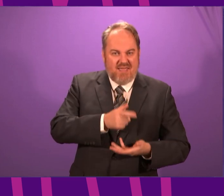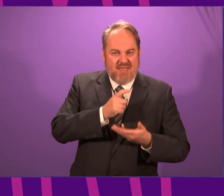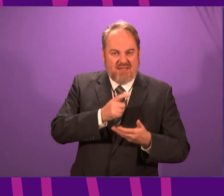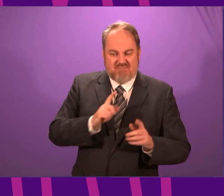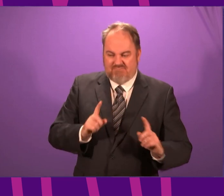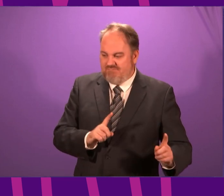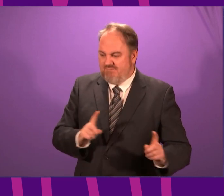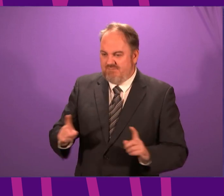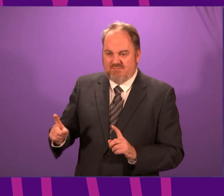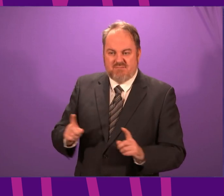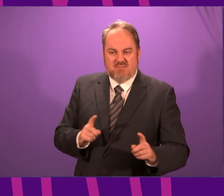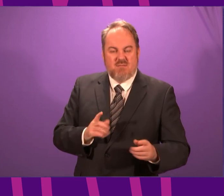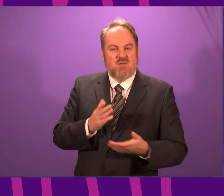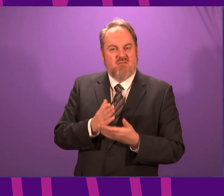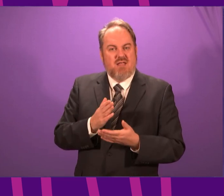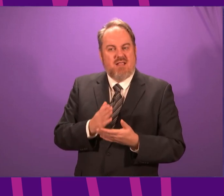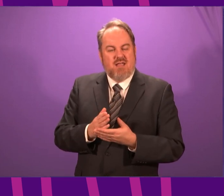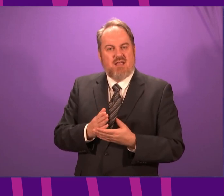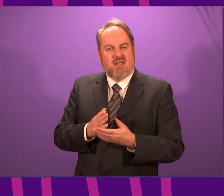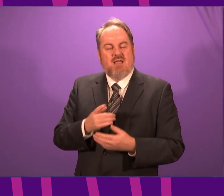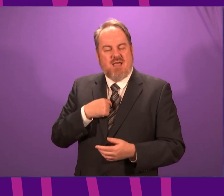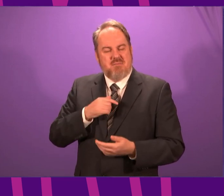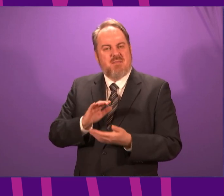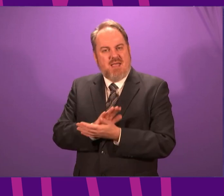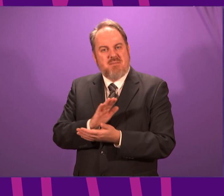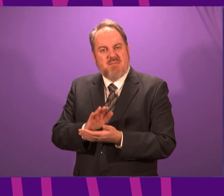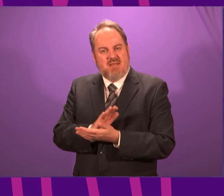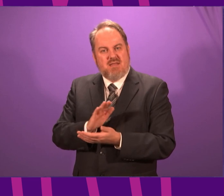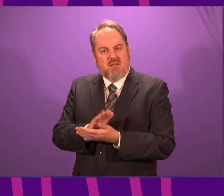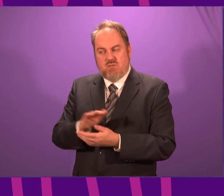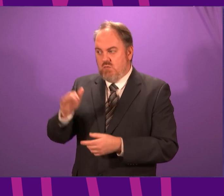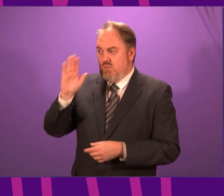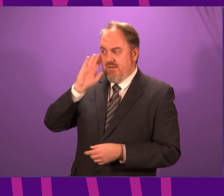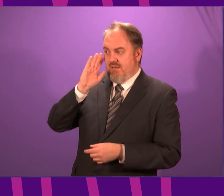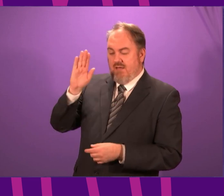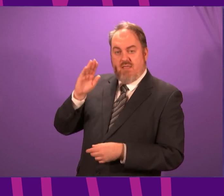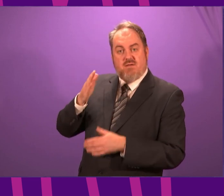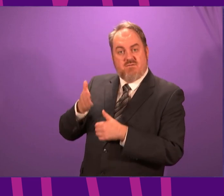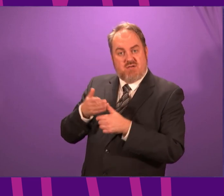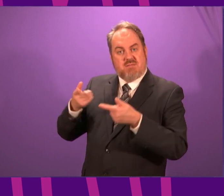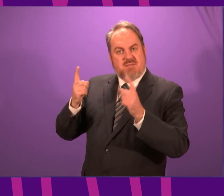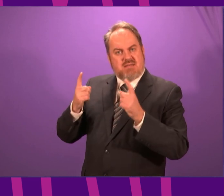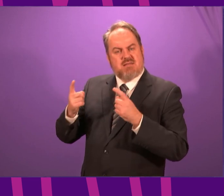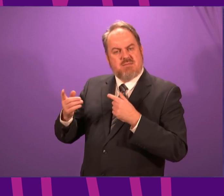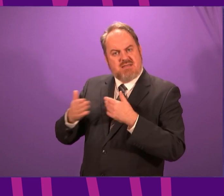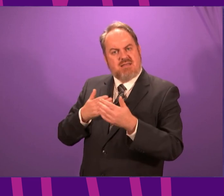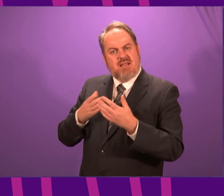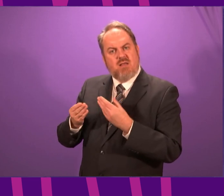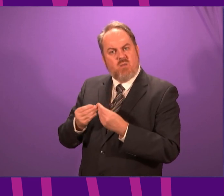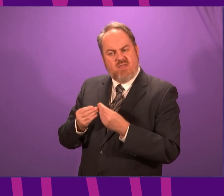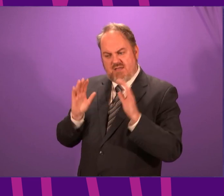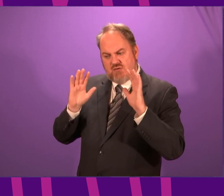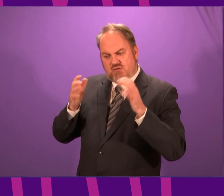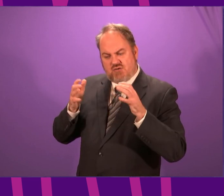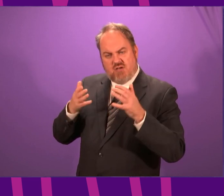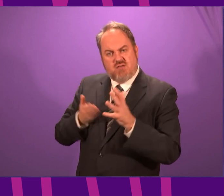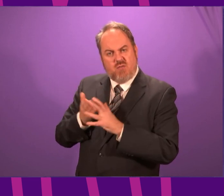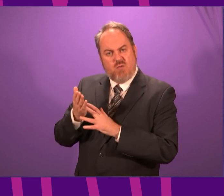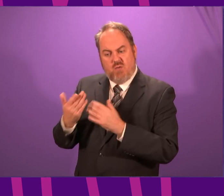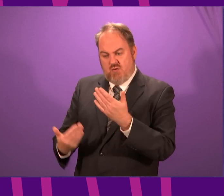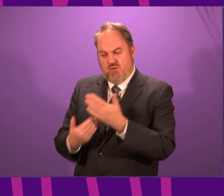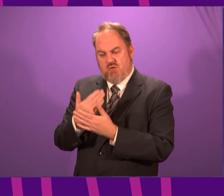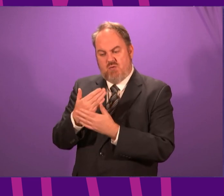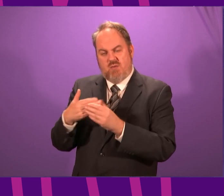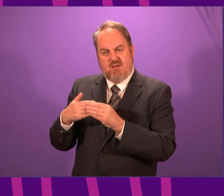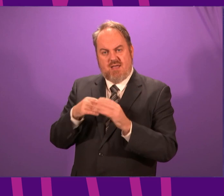hospitality industry. However, I'm also pleased to hear that the First Minister has acted on this within the new guidance. A